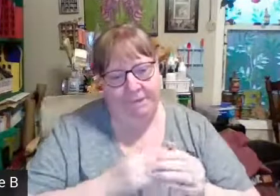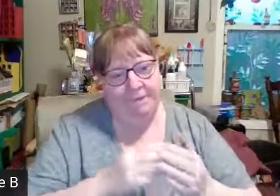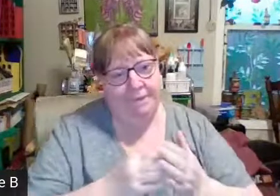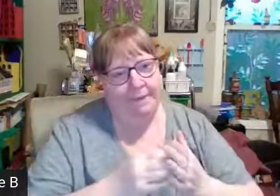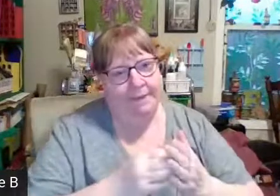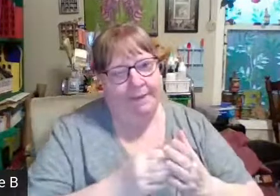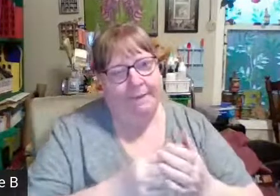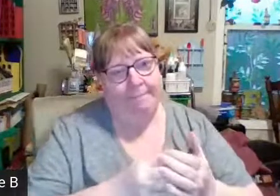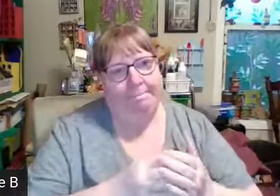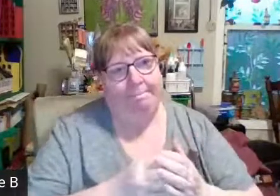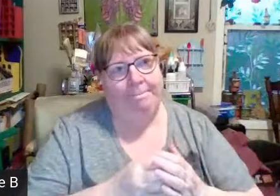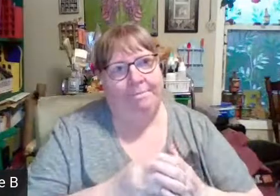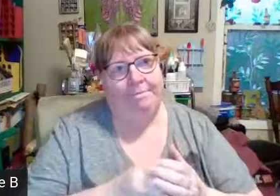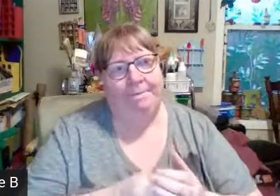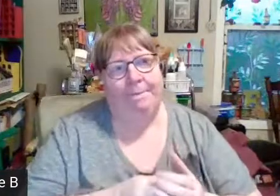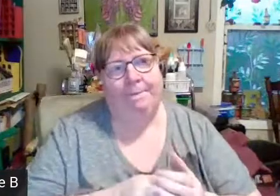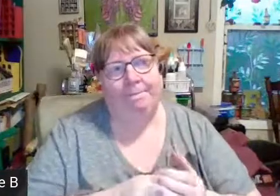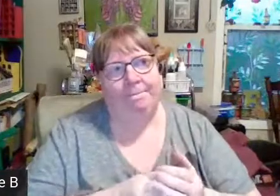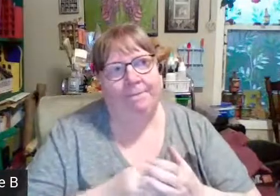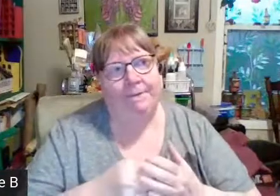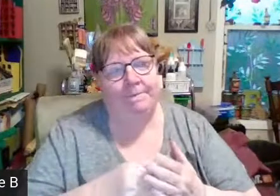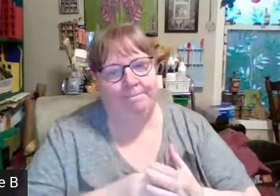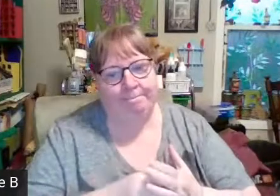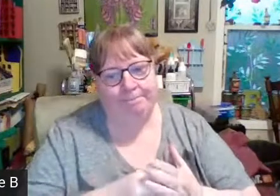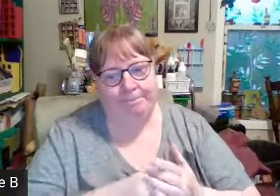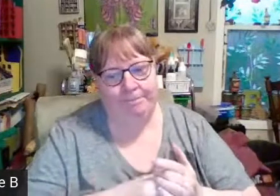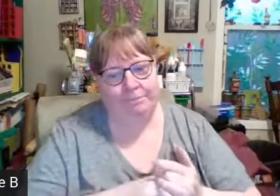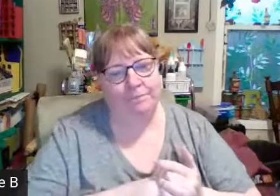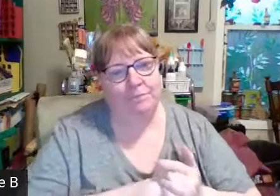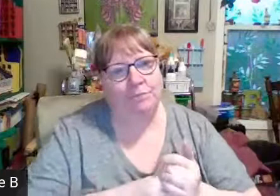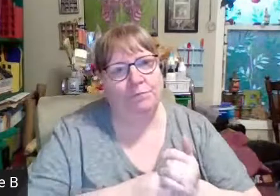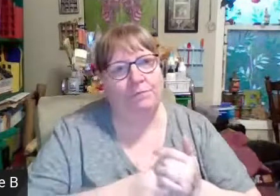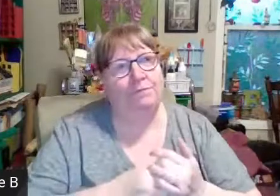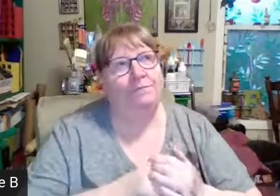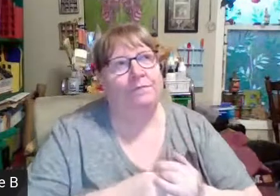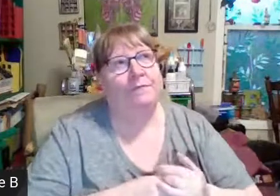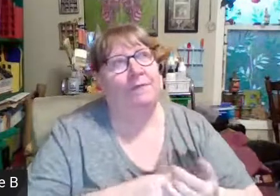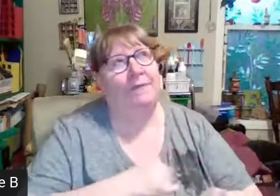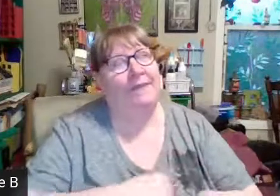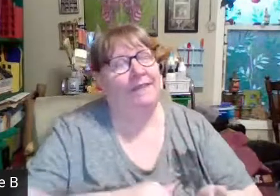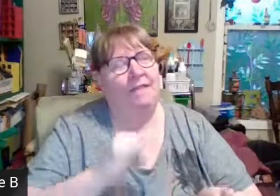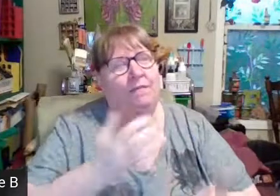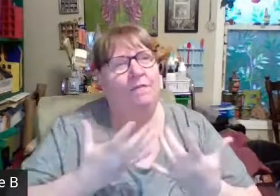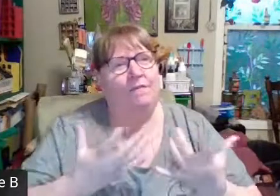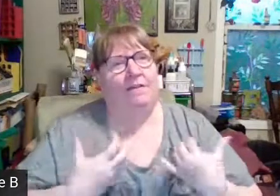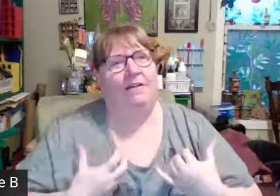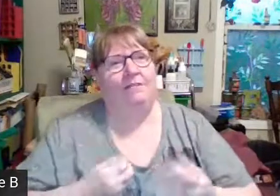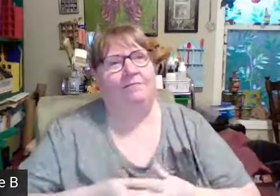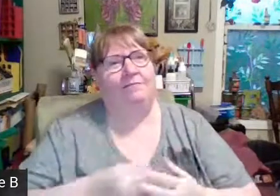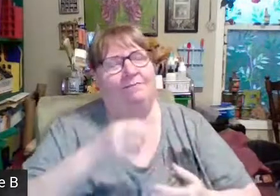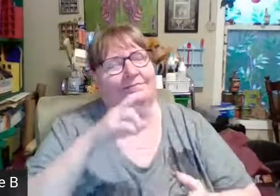there, well, I want a rolling pin and I want